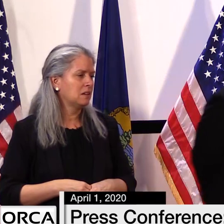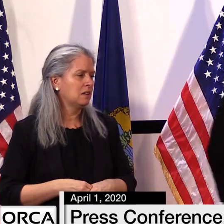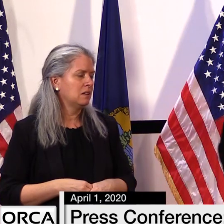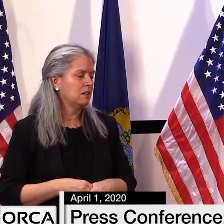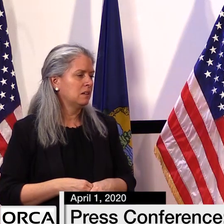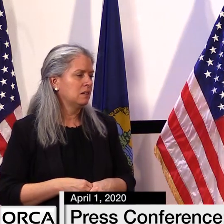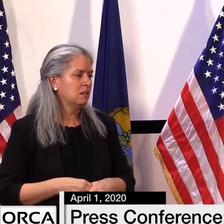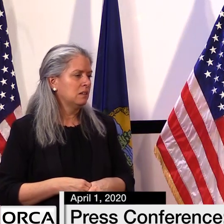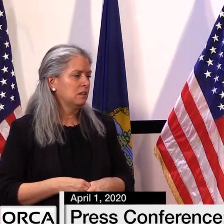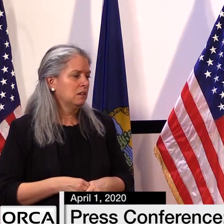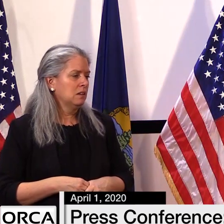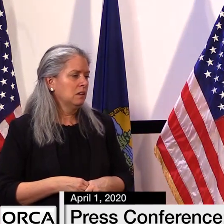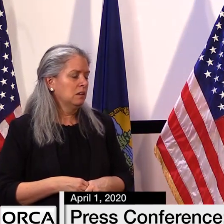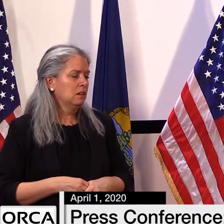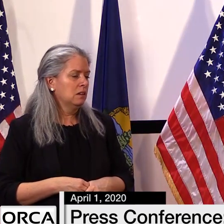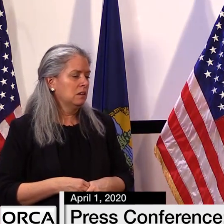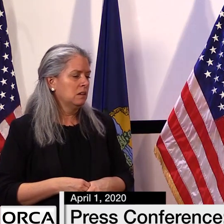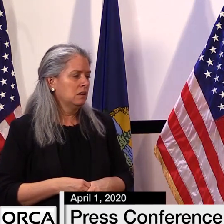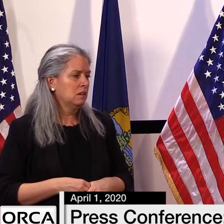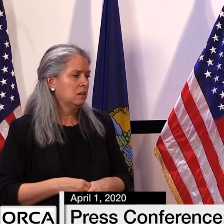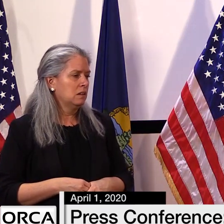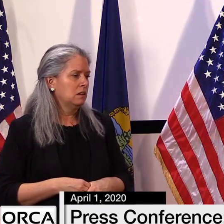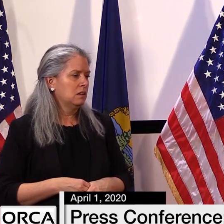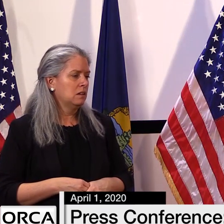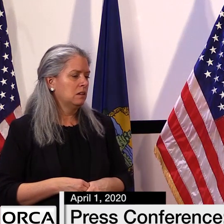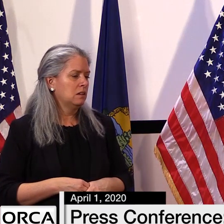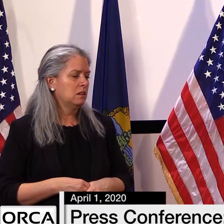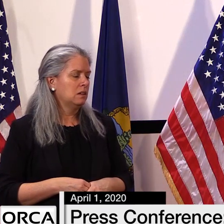Patricia, just confirming that's you and not Courtney.